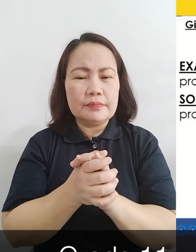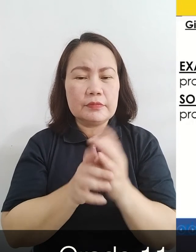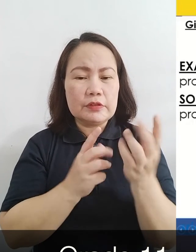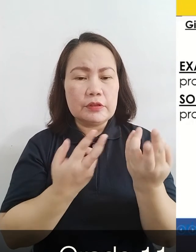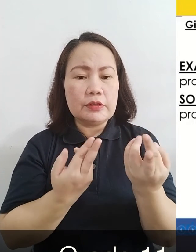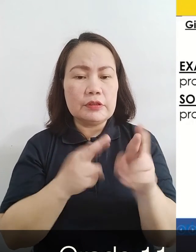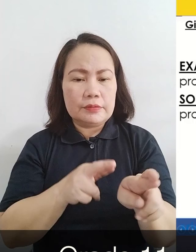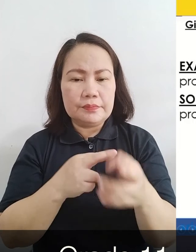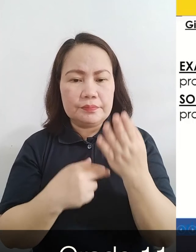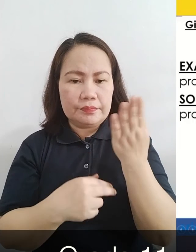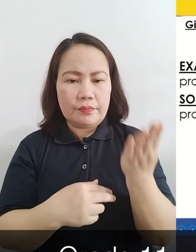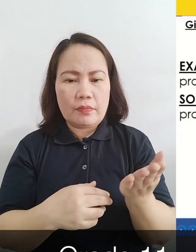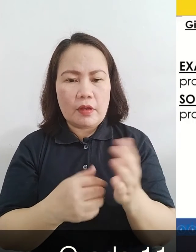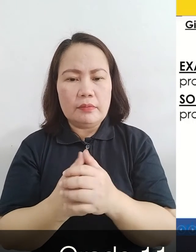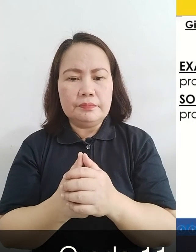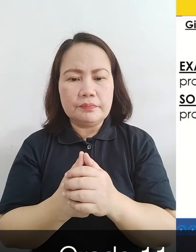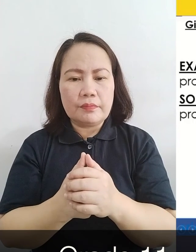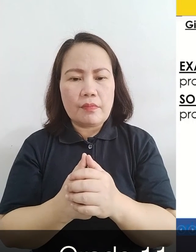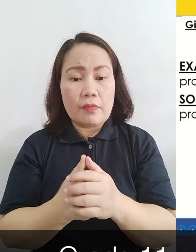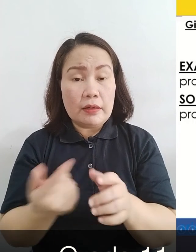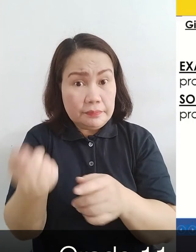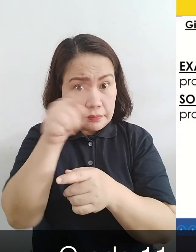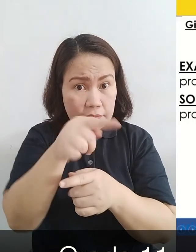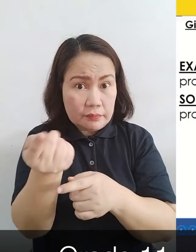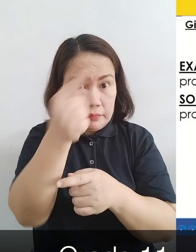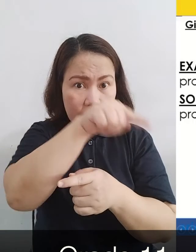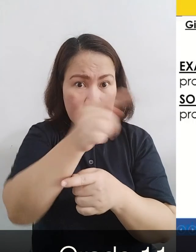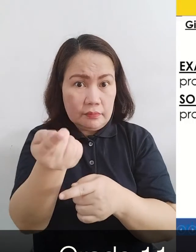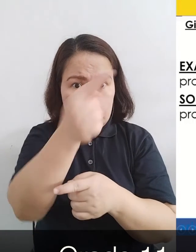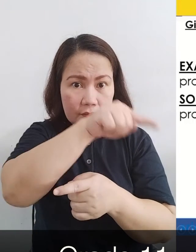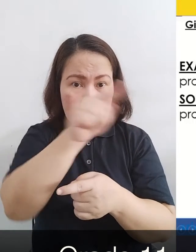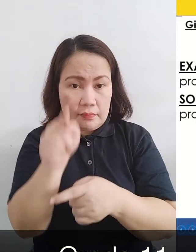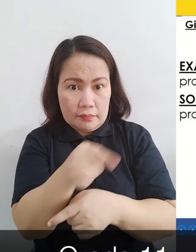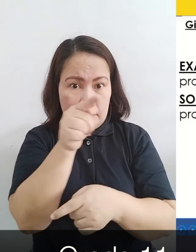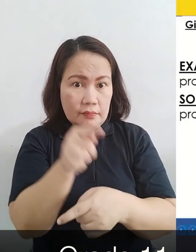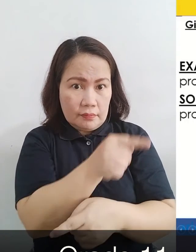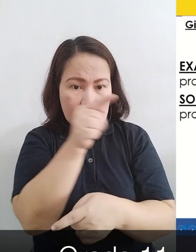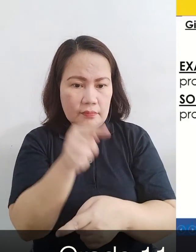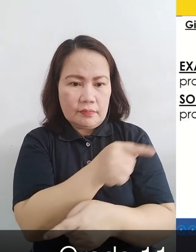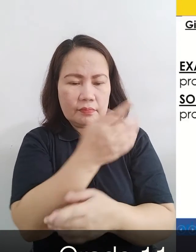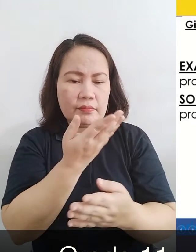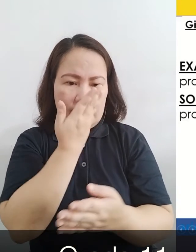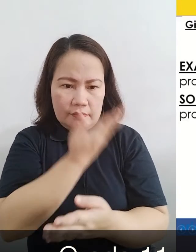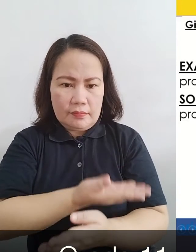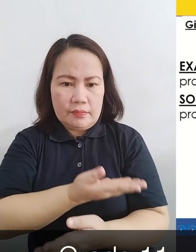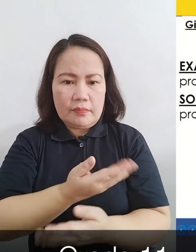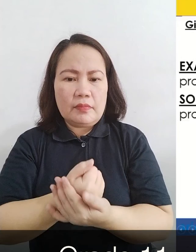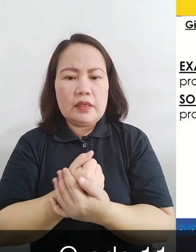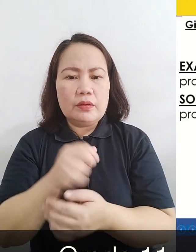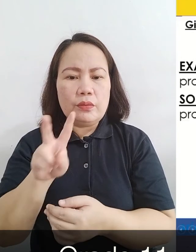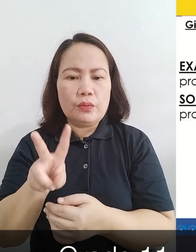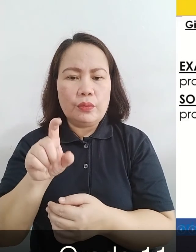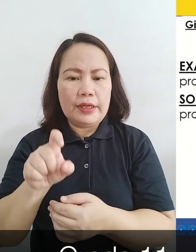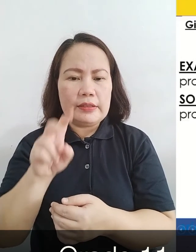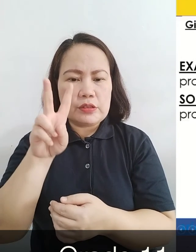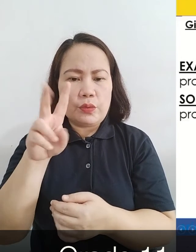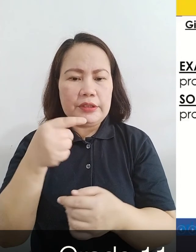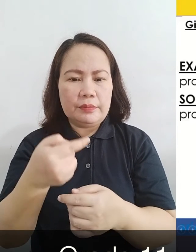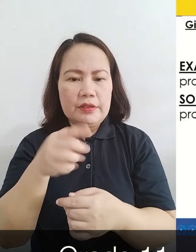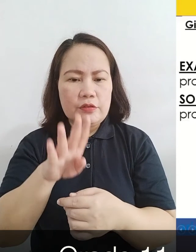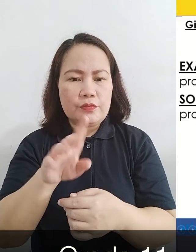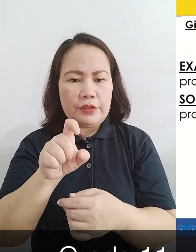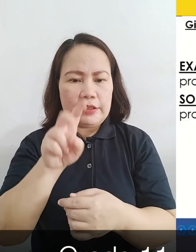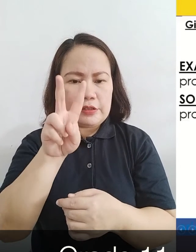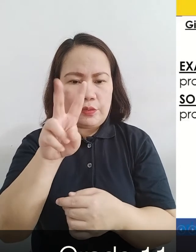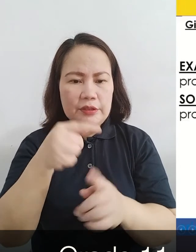be 2x cubed minus 4x squared plus 4x plus x squared minus 2x plus 2. And